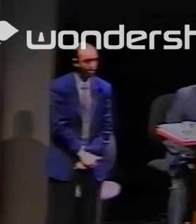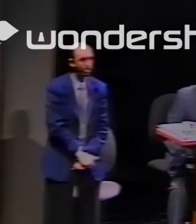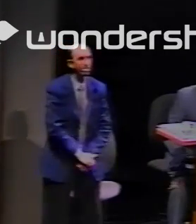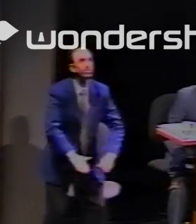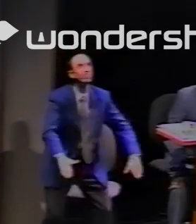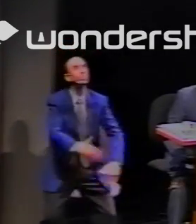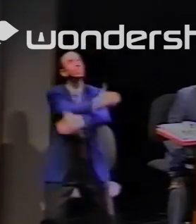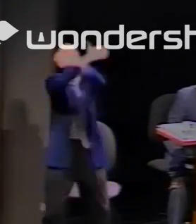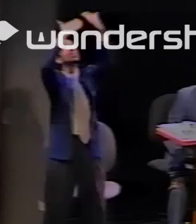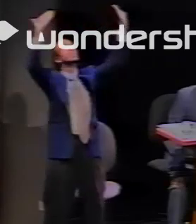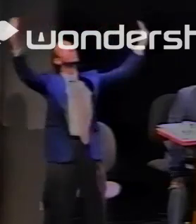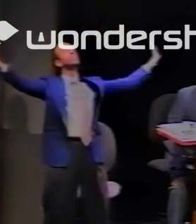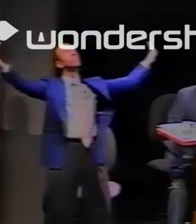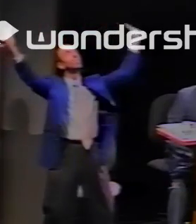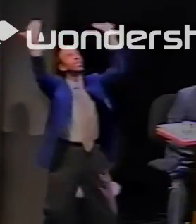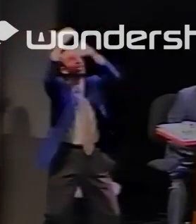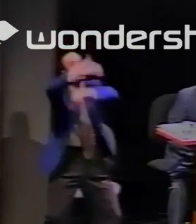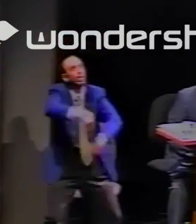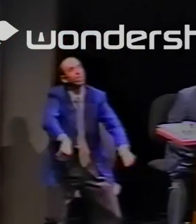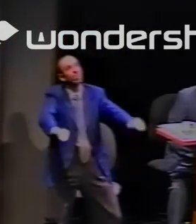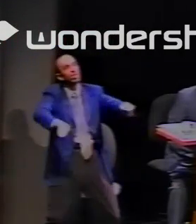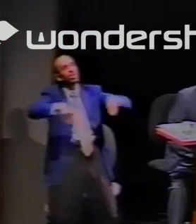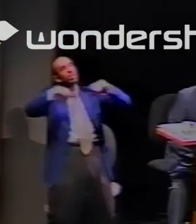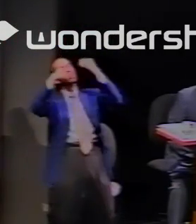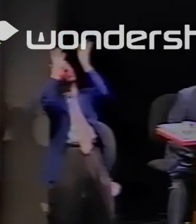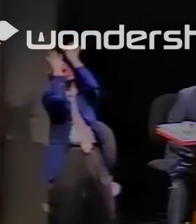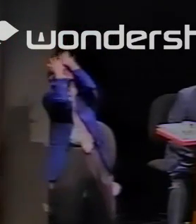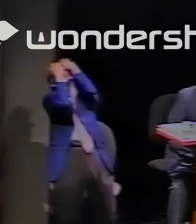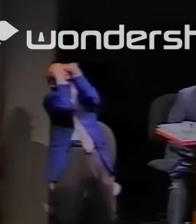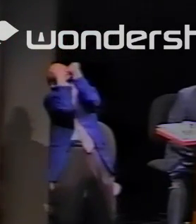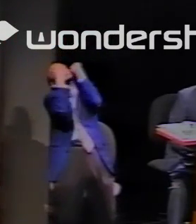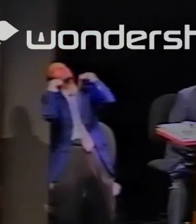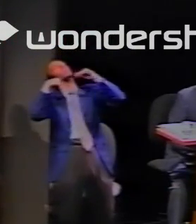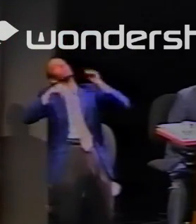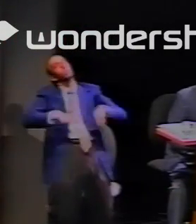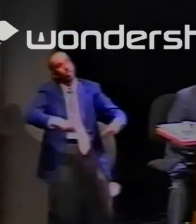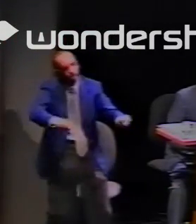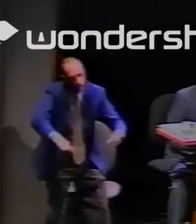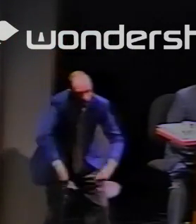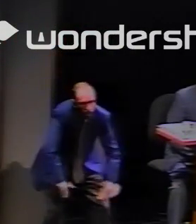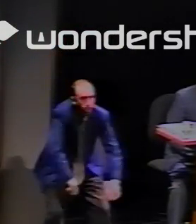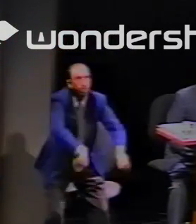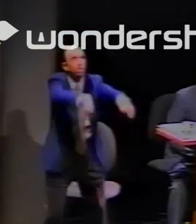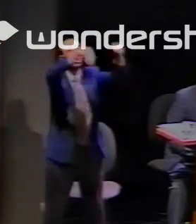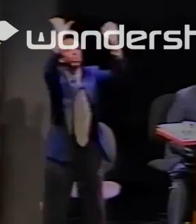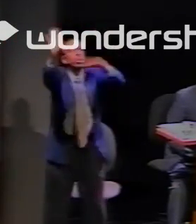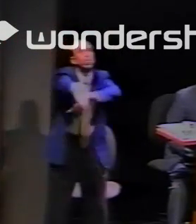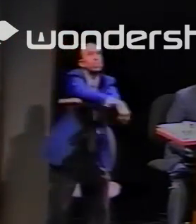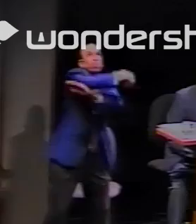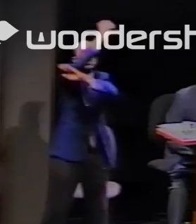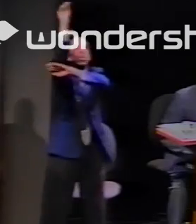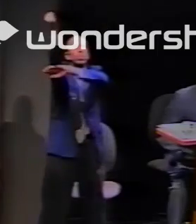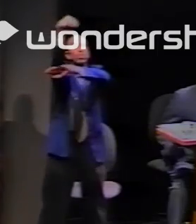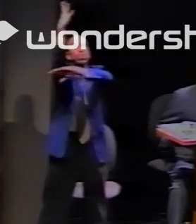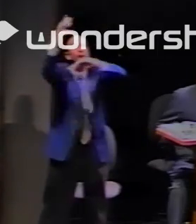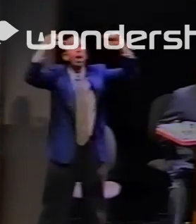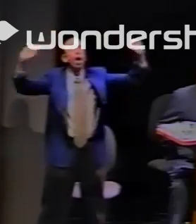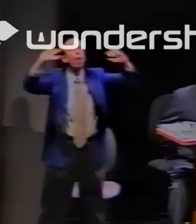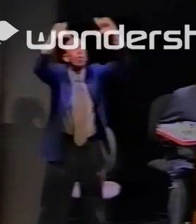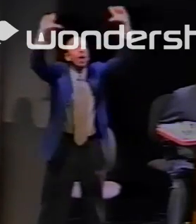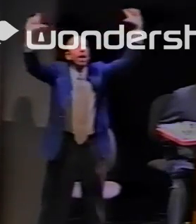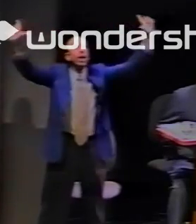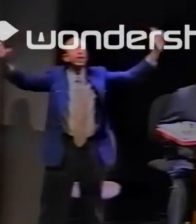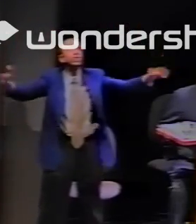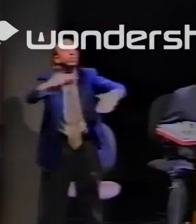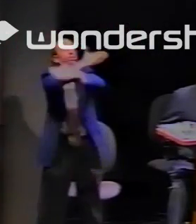The dark blanket of night begins to roll away, revealing the day's bright sun as if emerging